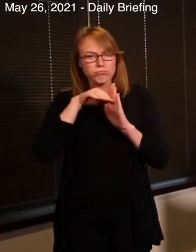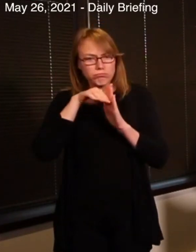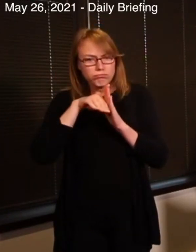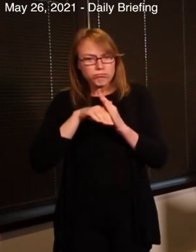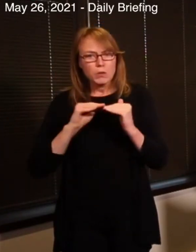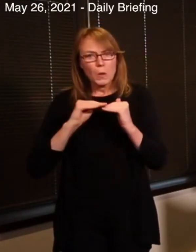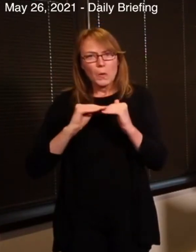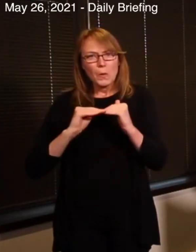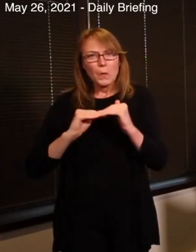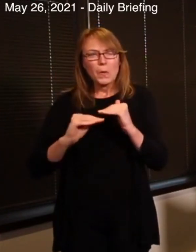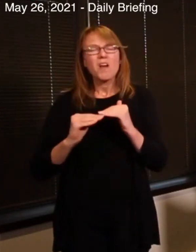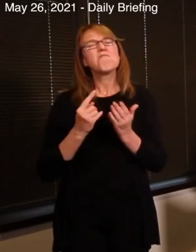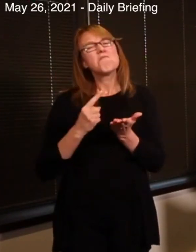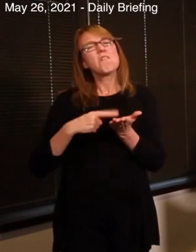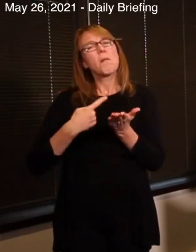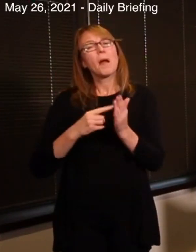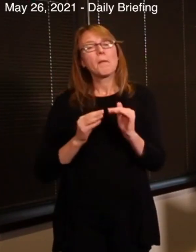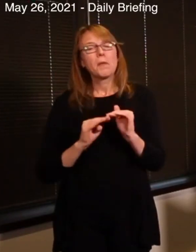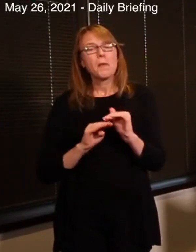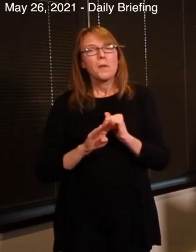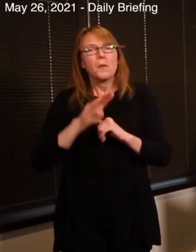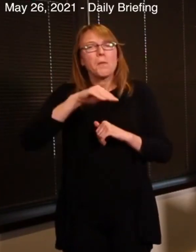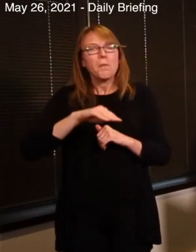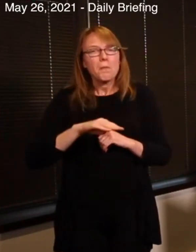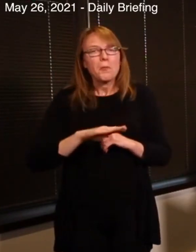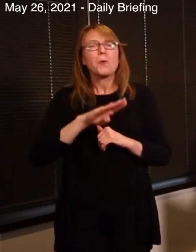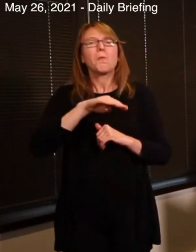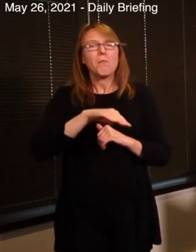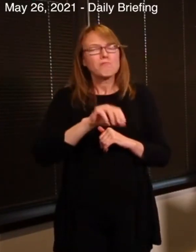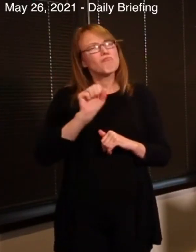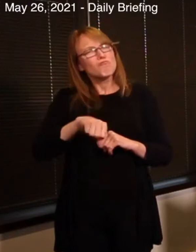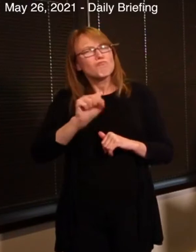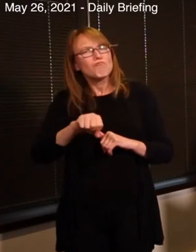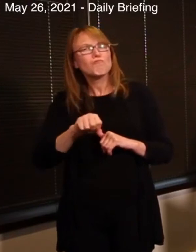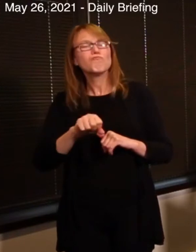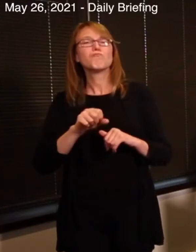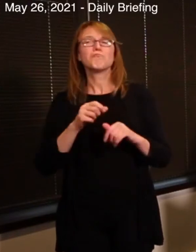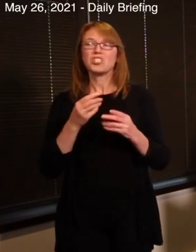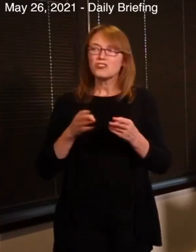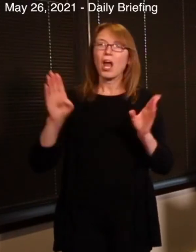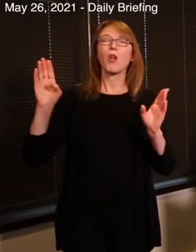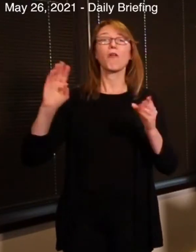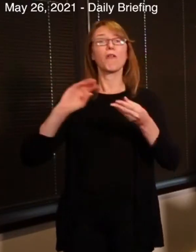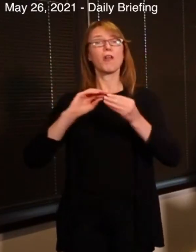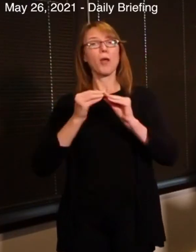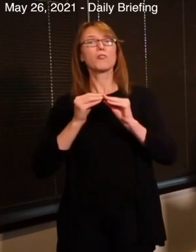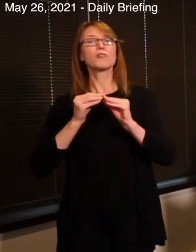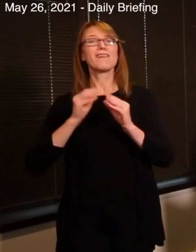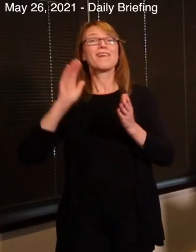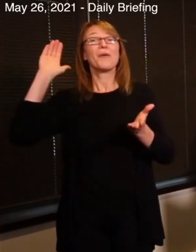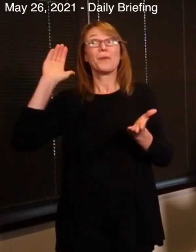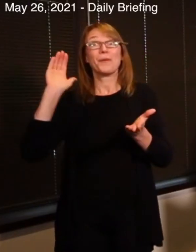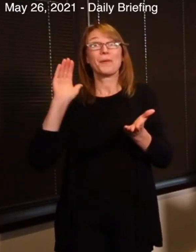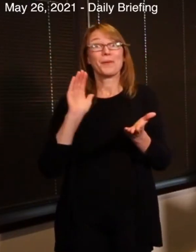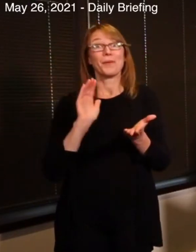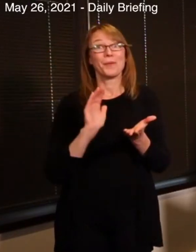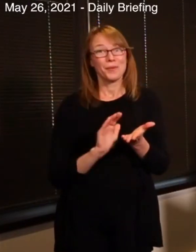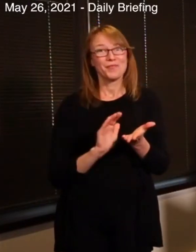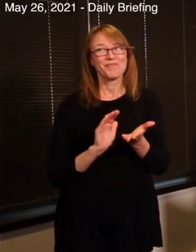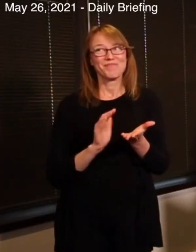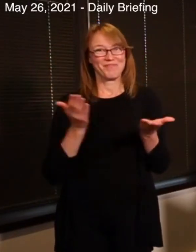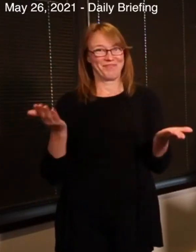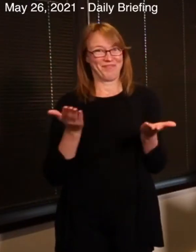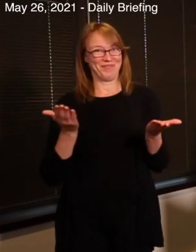comes up and the census bumps up a little bit, but in general we're seeing lower and lower numbers across our community. So